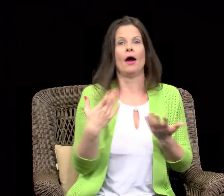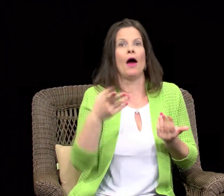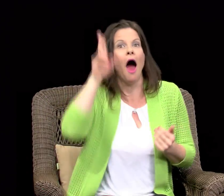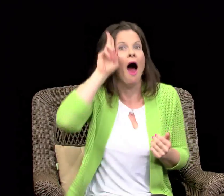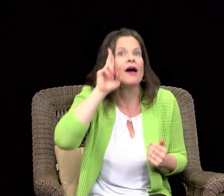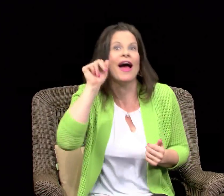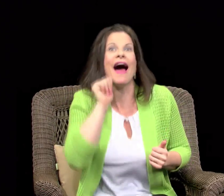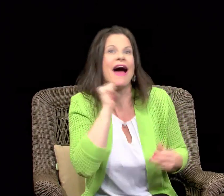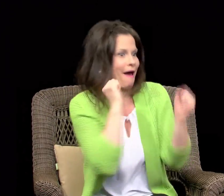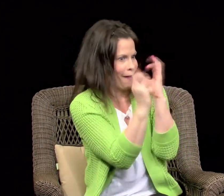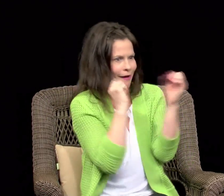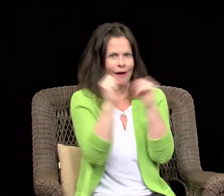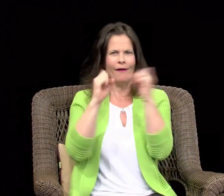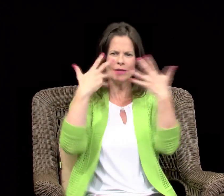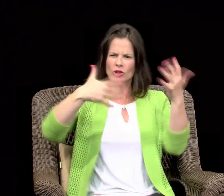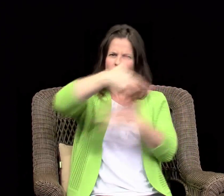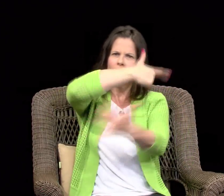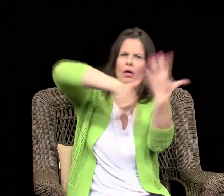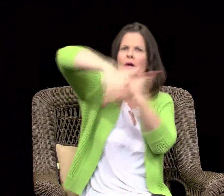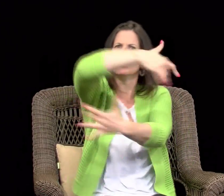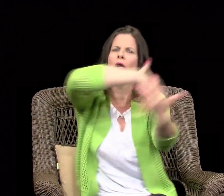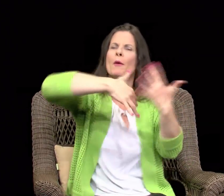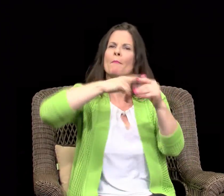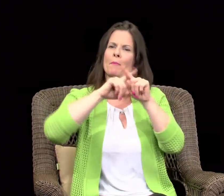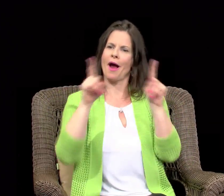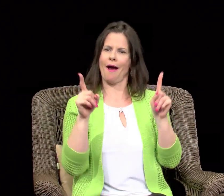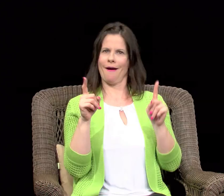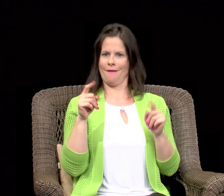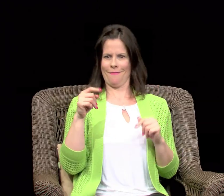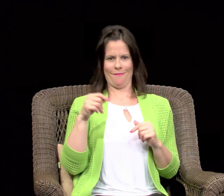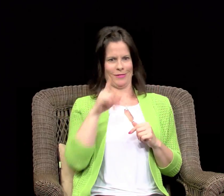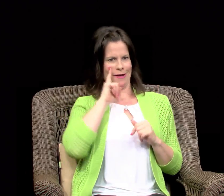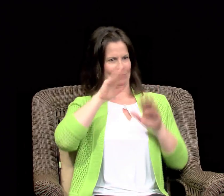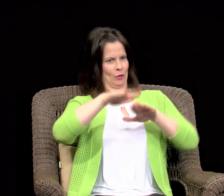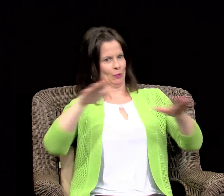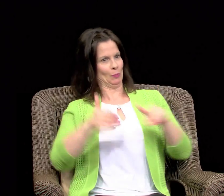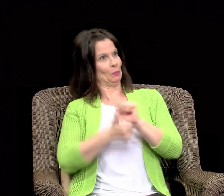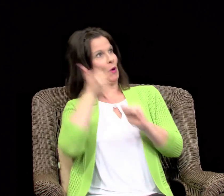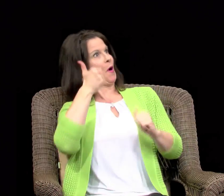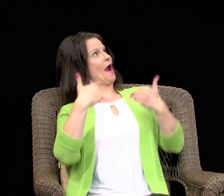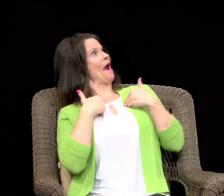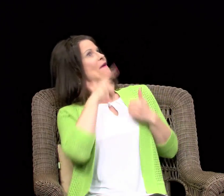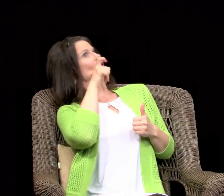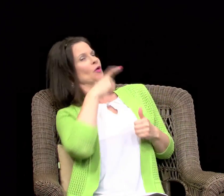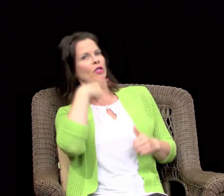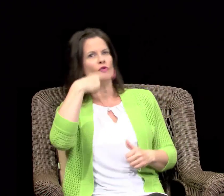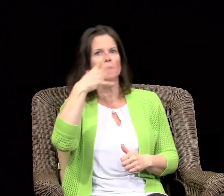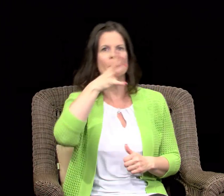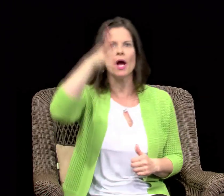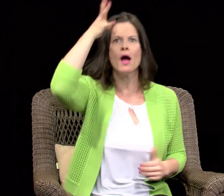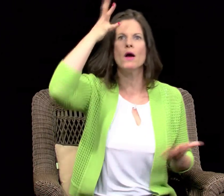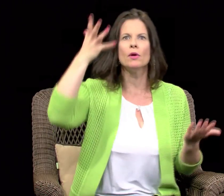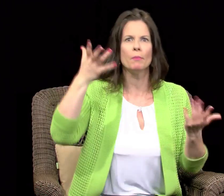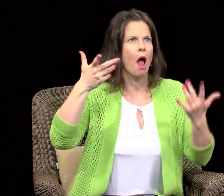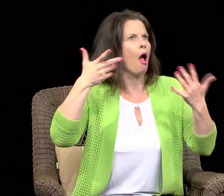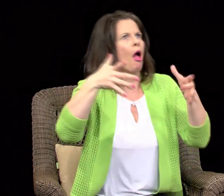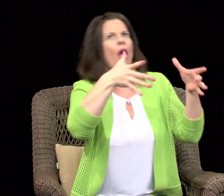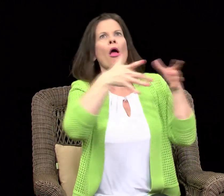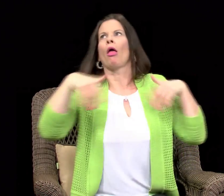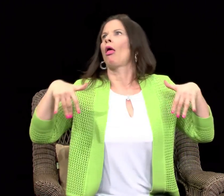people talking to them, and aunts and uncles and grandparents, and the whole family can communicate. But where